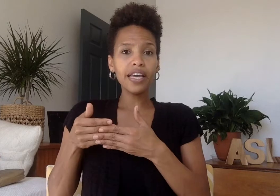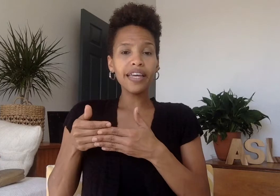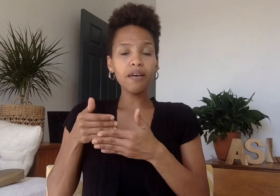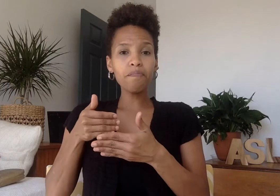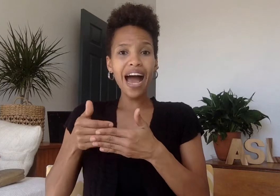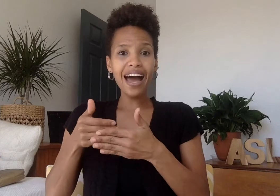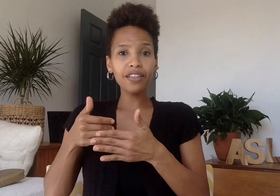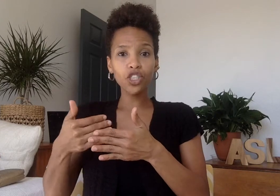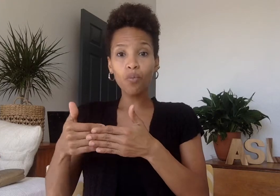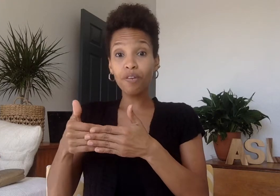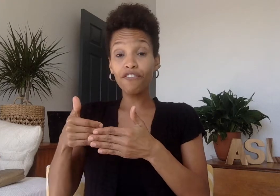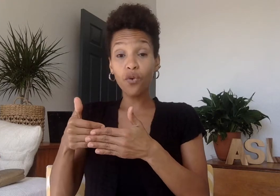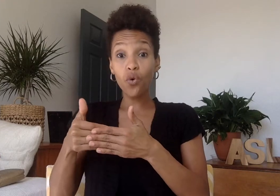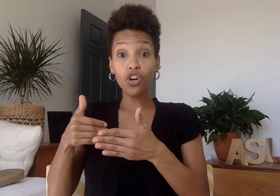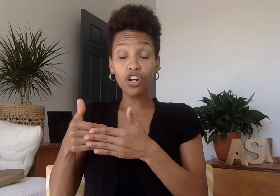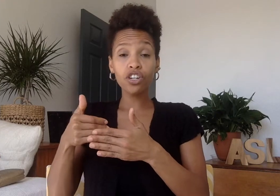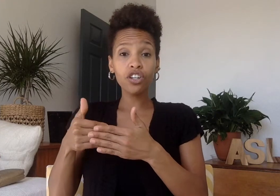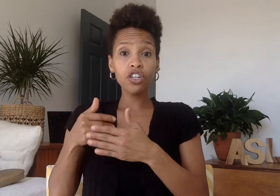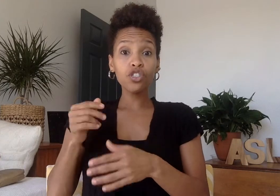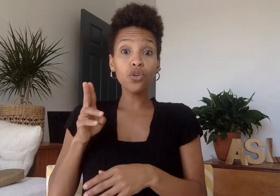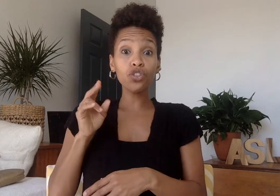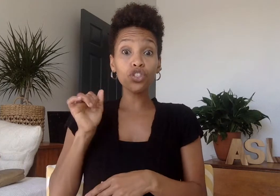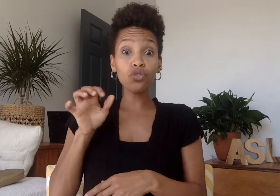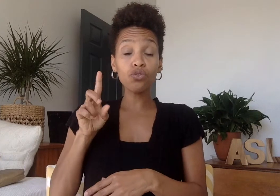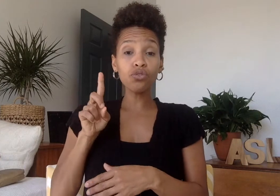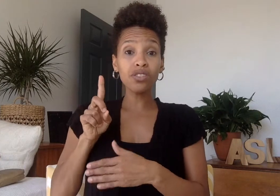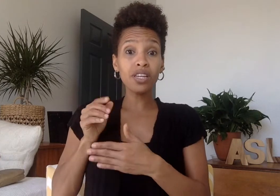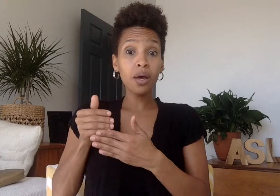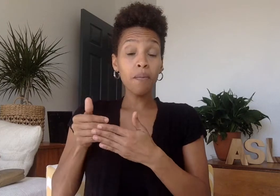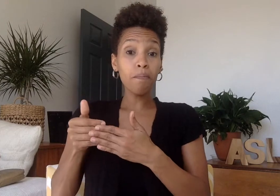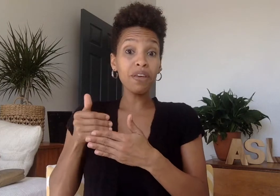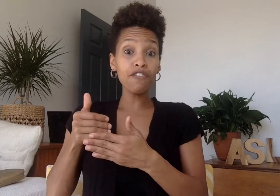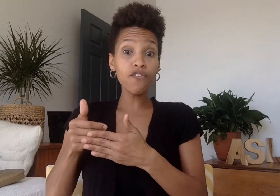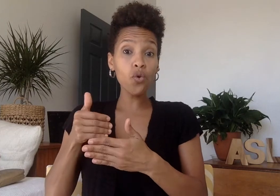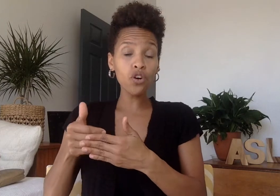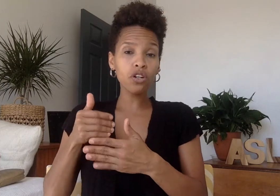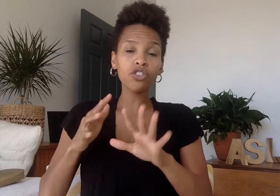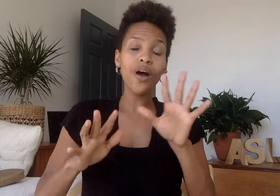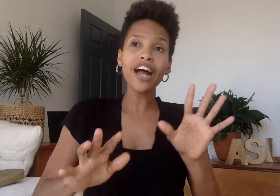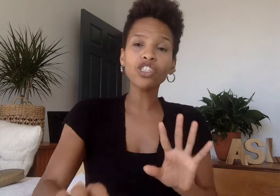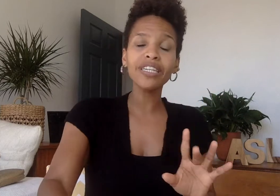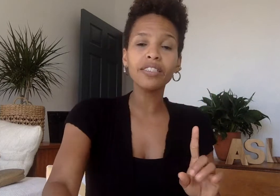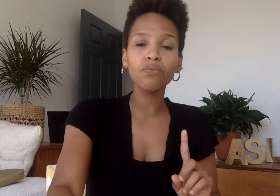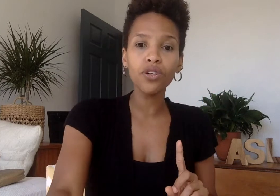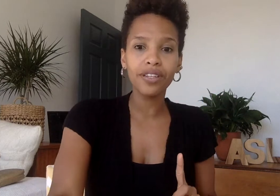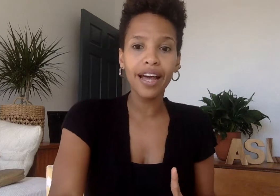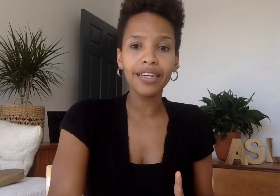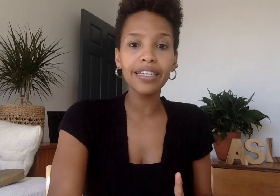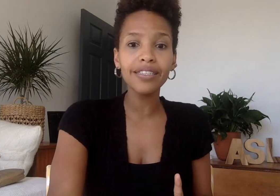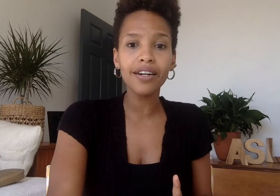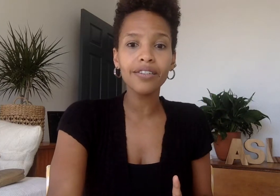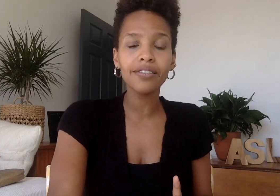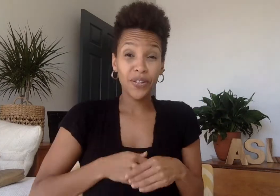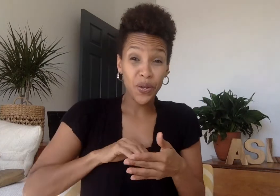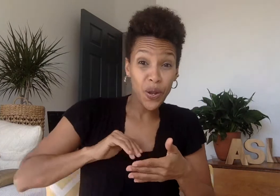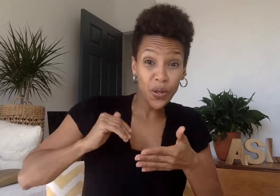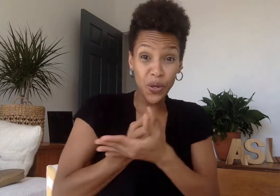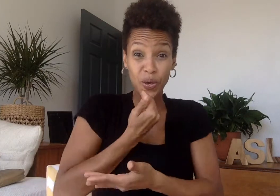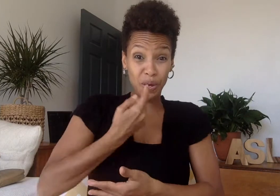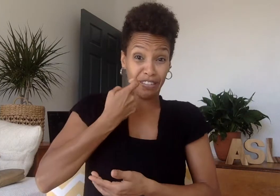in the past, so before, so used before. So actually he does more than that. He does